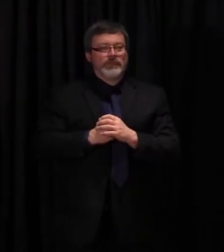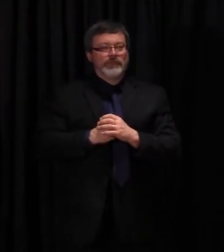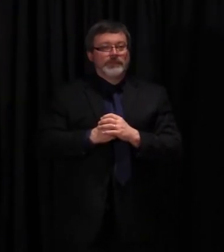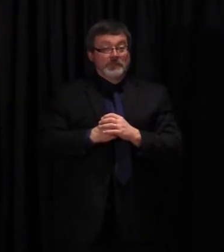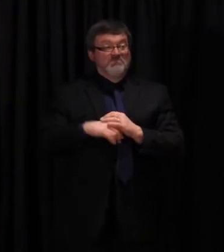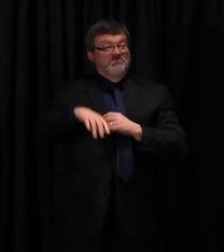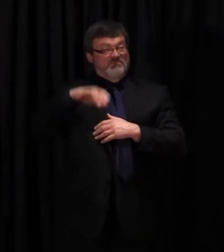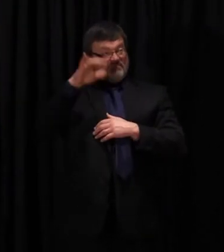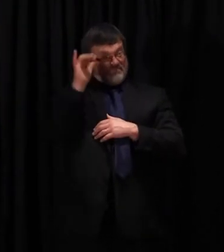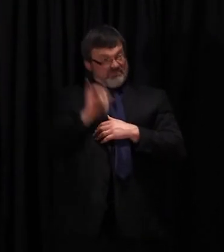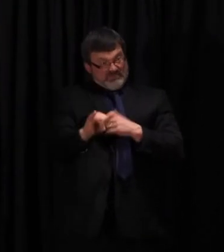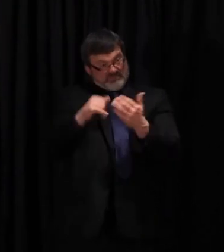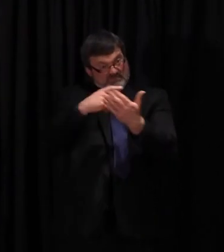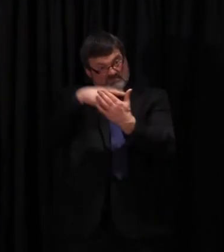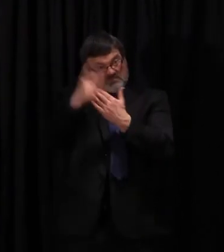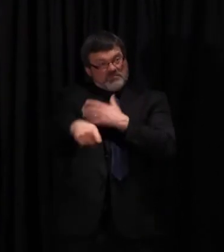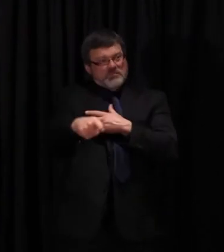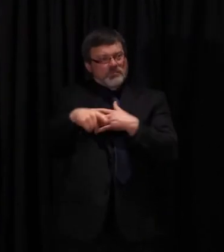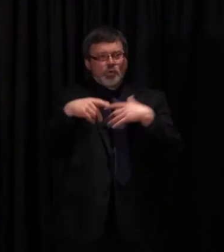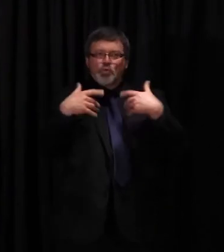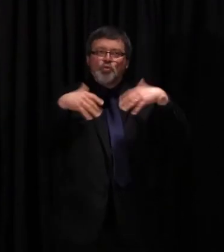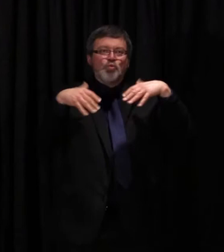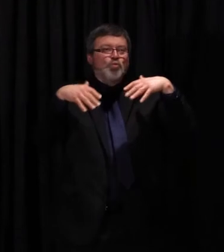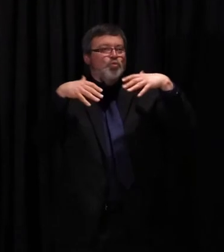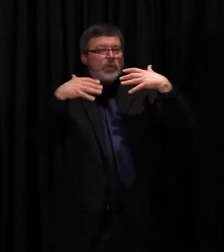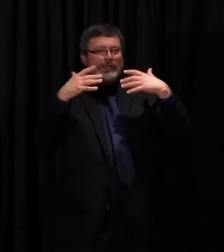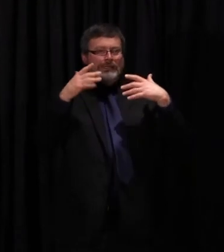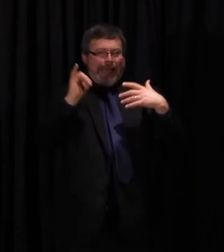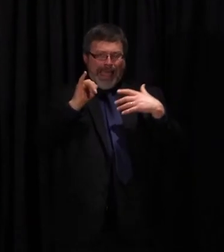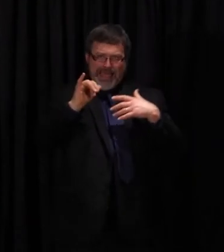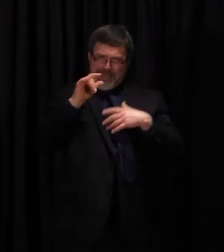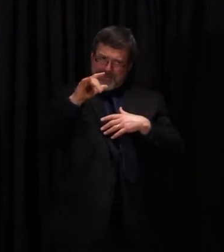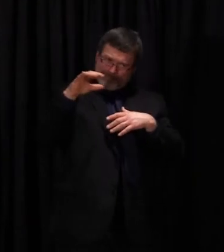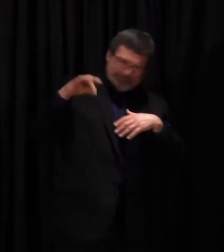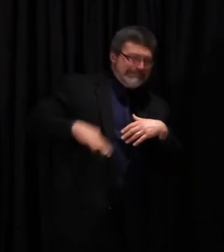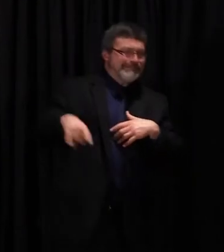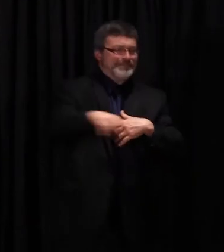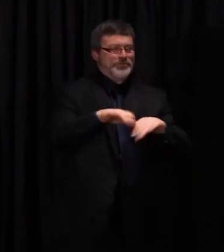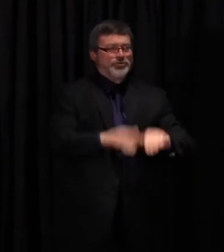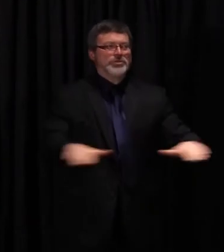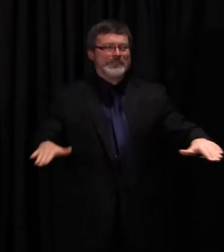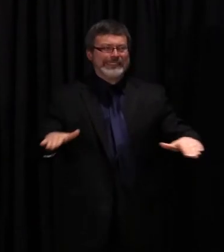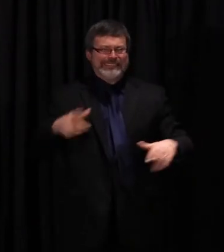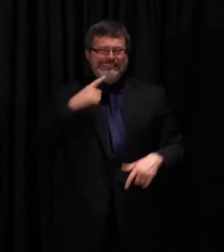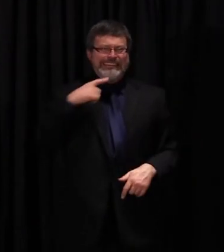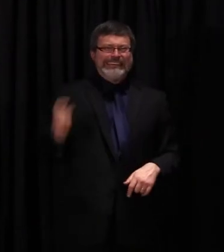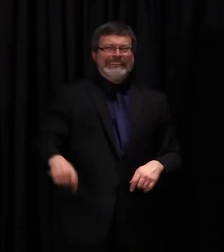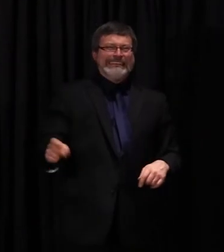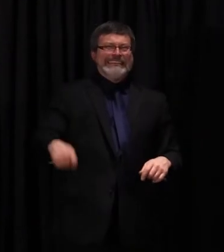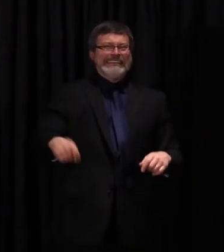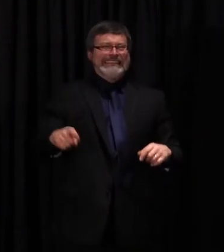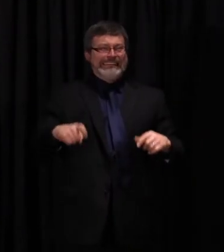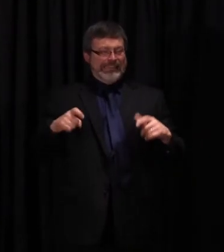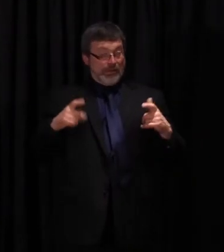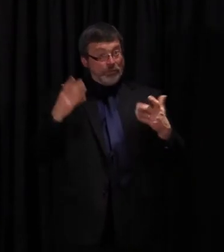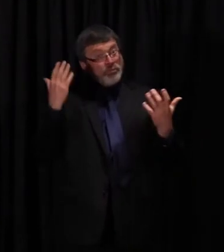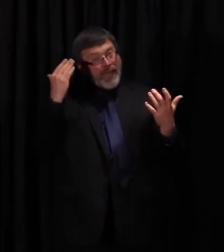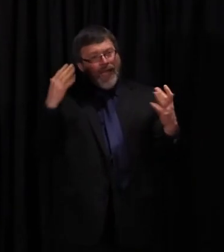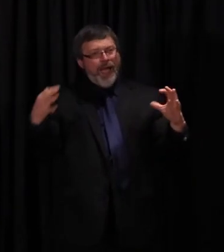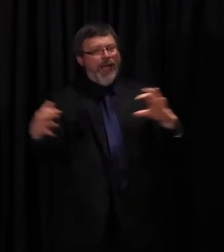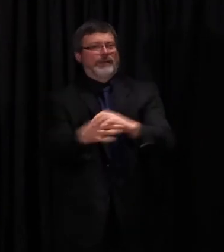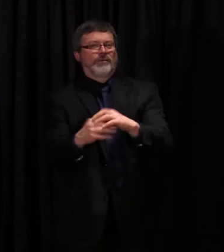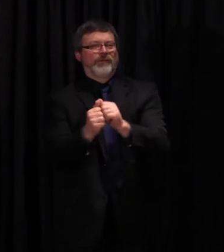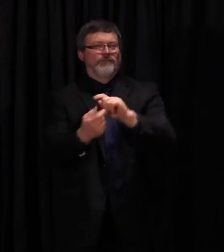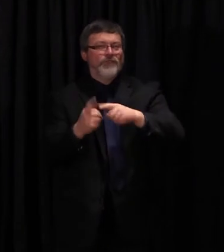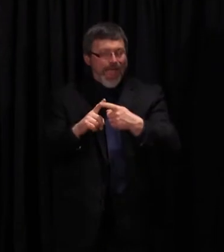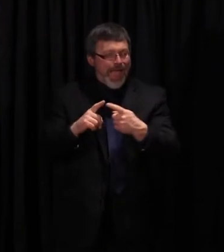This initiative came at a time when our kids desperately needed to reconnect with friends, get outside, and just have